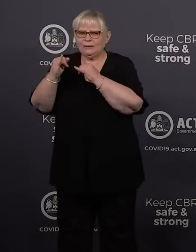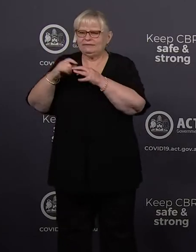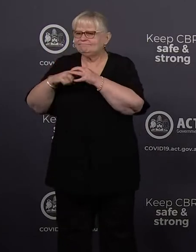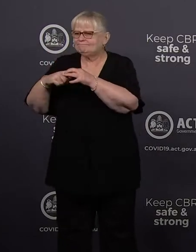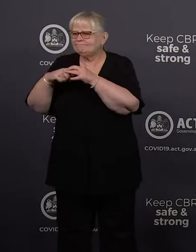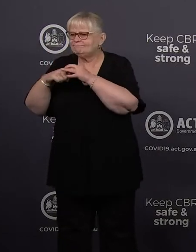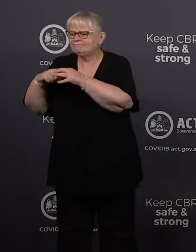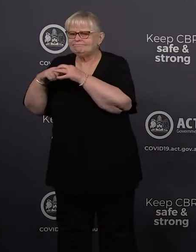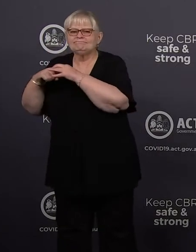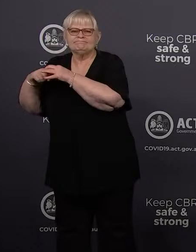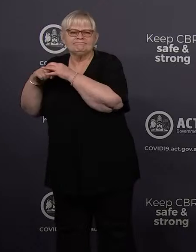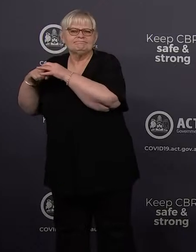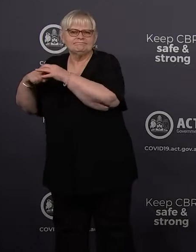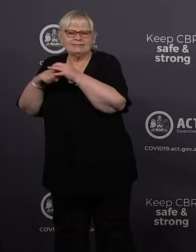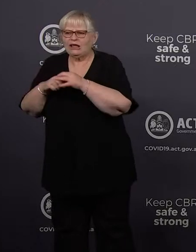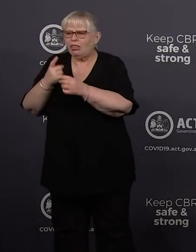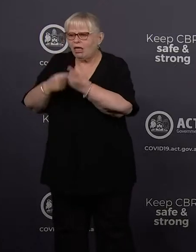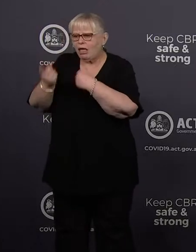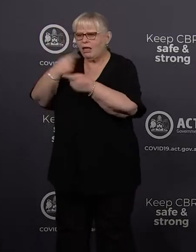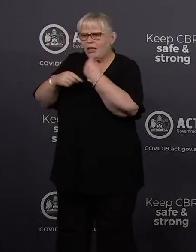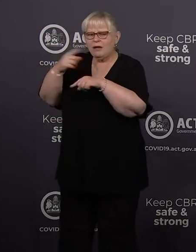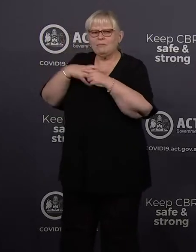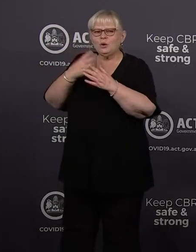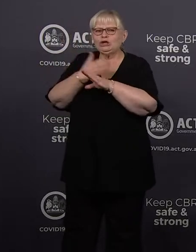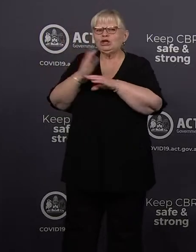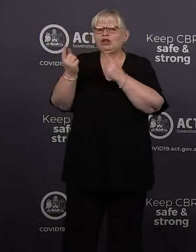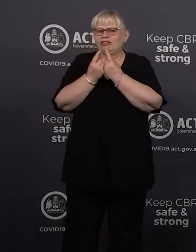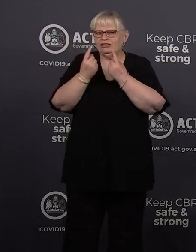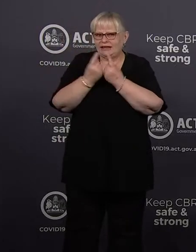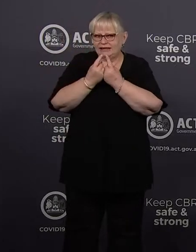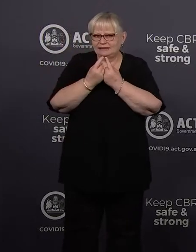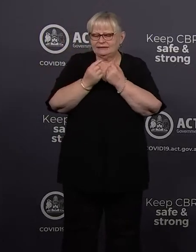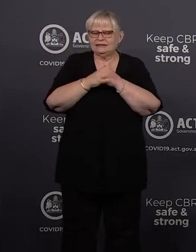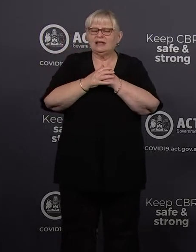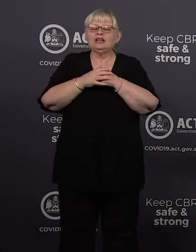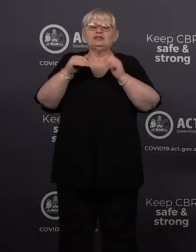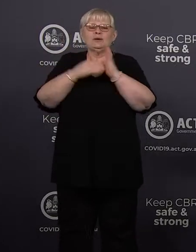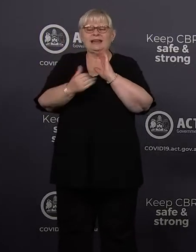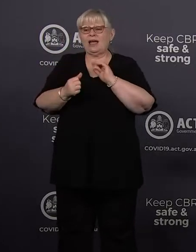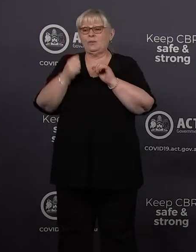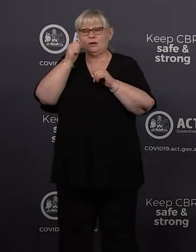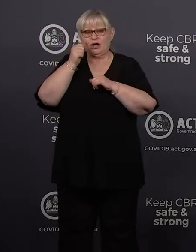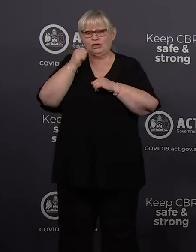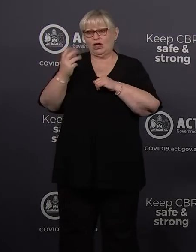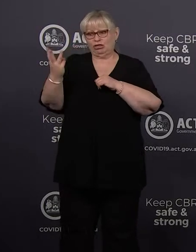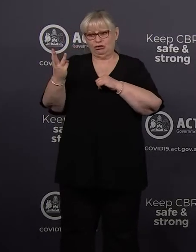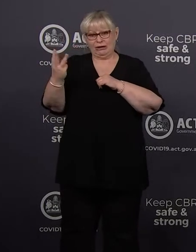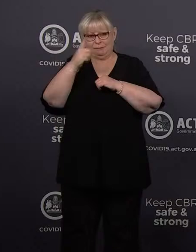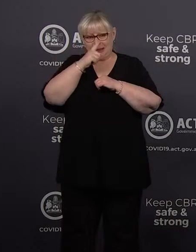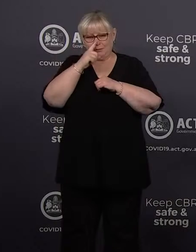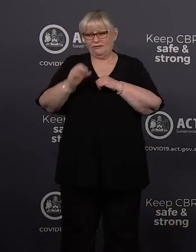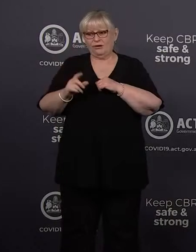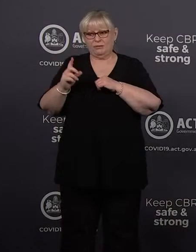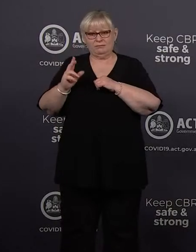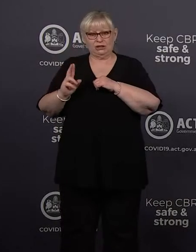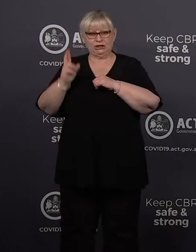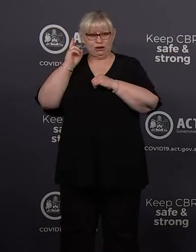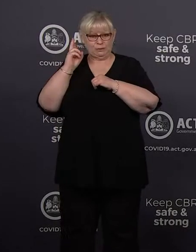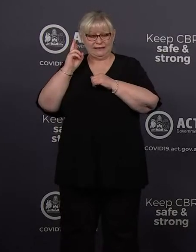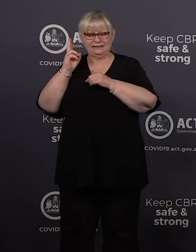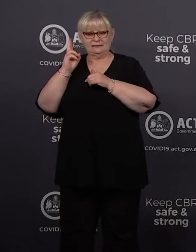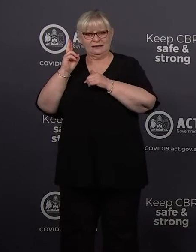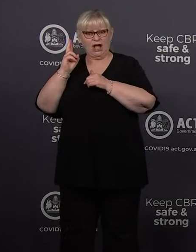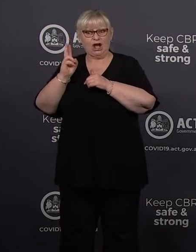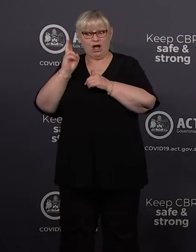with interviews and get new information. So what the team has identified is that 3 cases from the last 2 weeks are now able to be